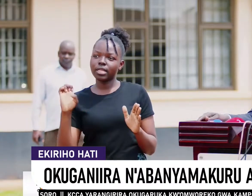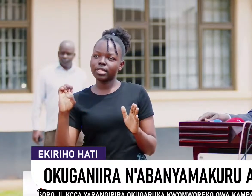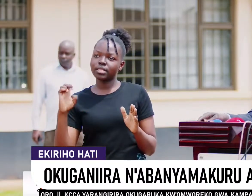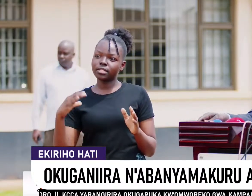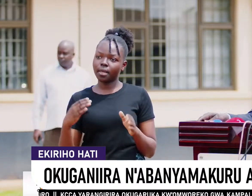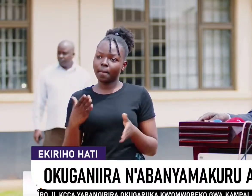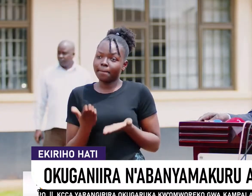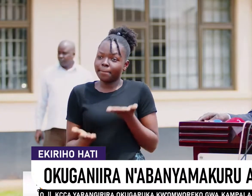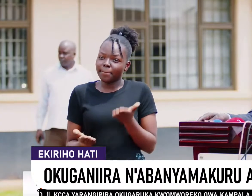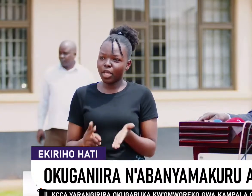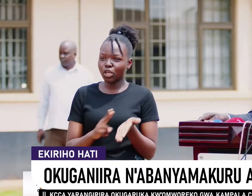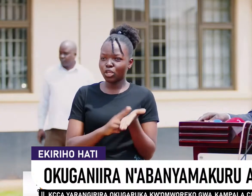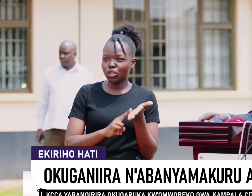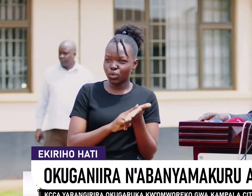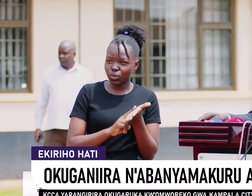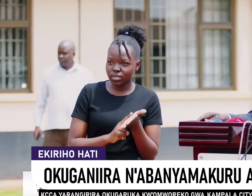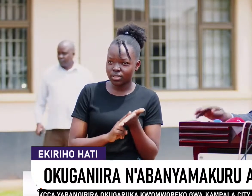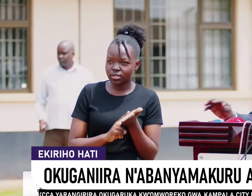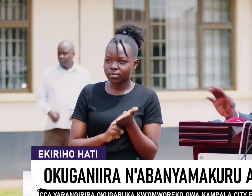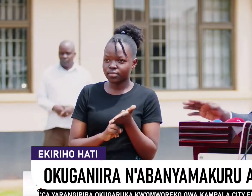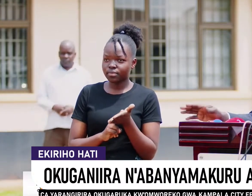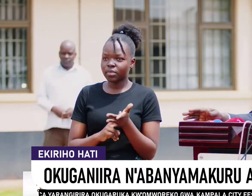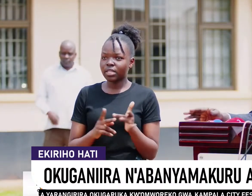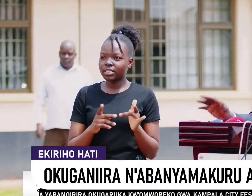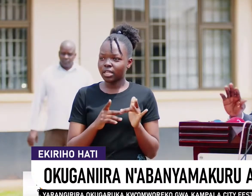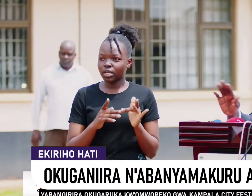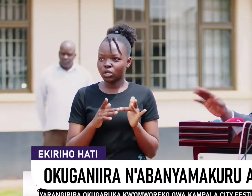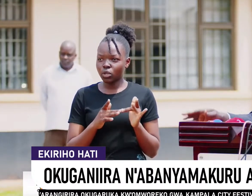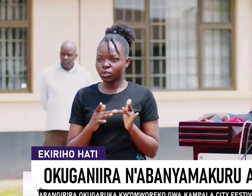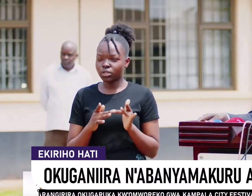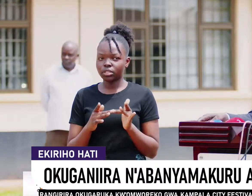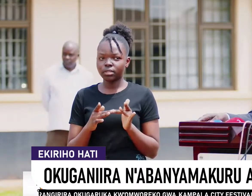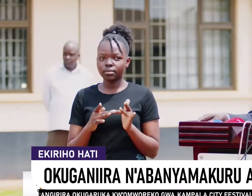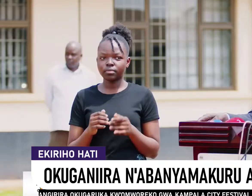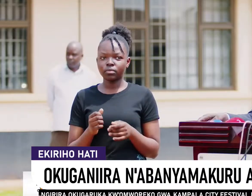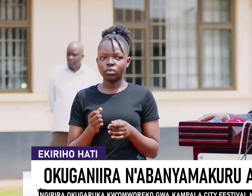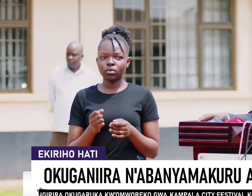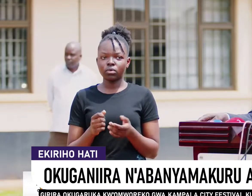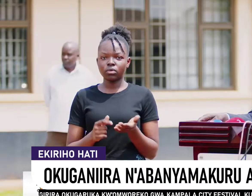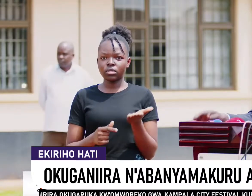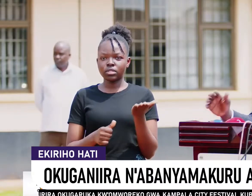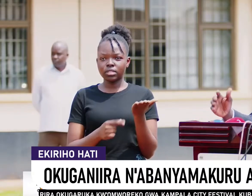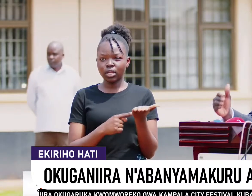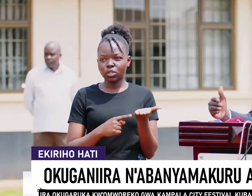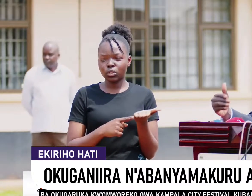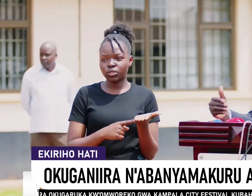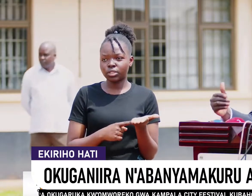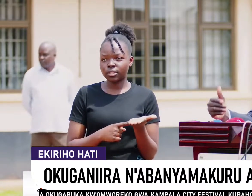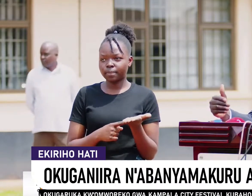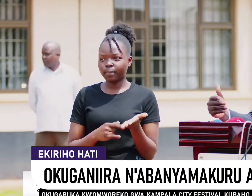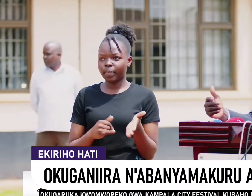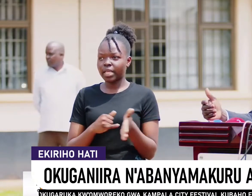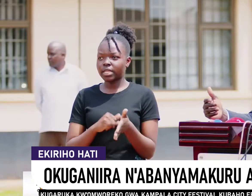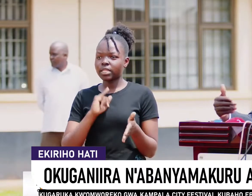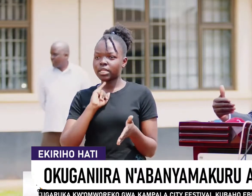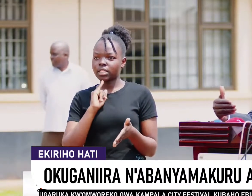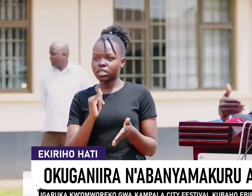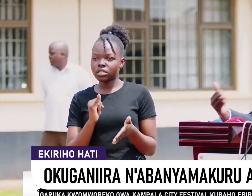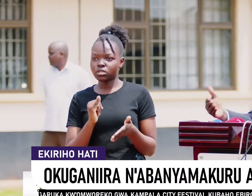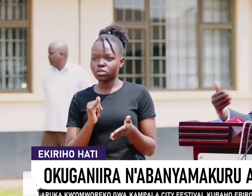use technology. It's optional or it is discretional. But I